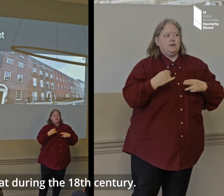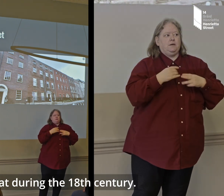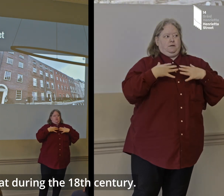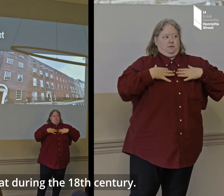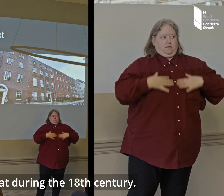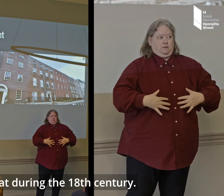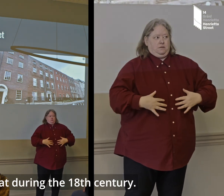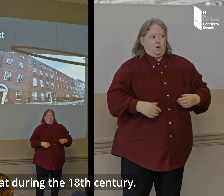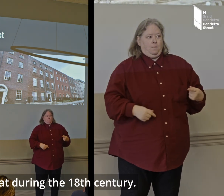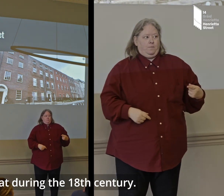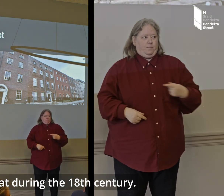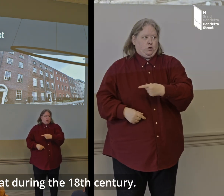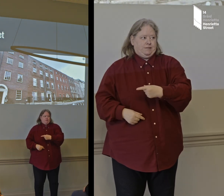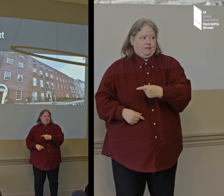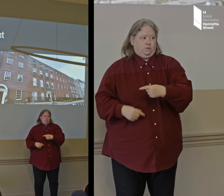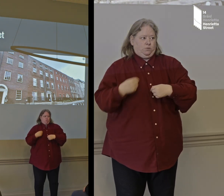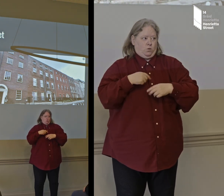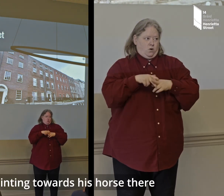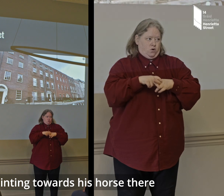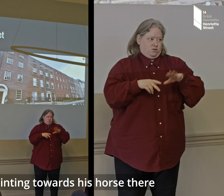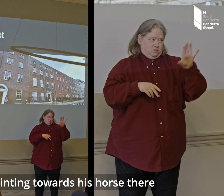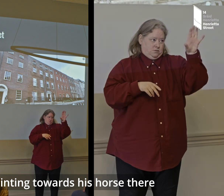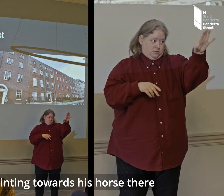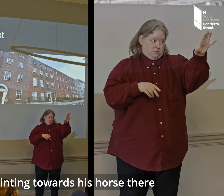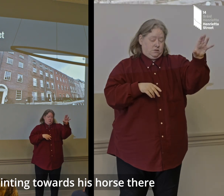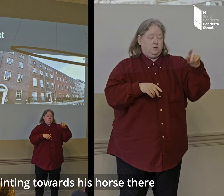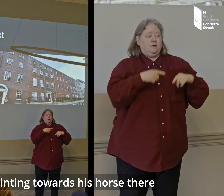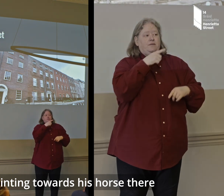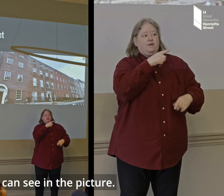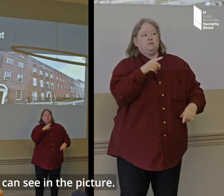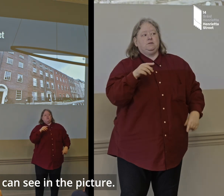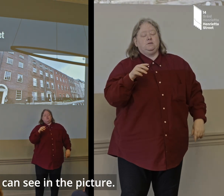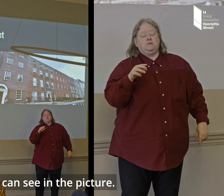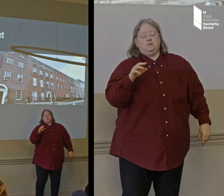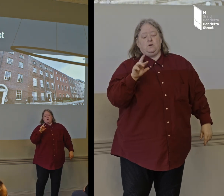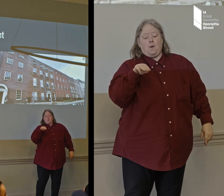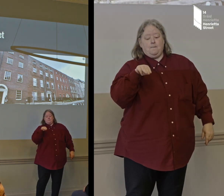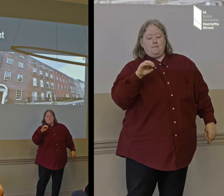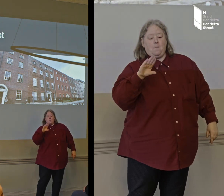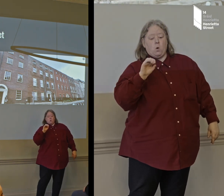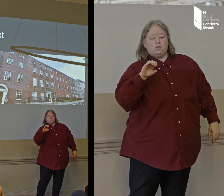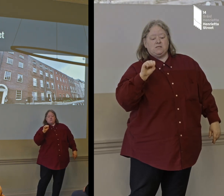aristocrat during the 18th century, and he's pointing towards his horse there, you can see in the picture.